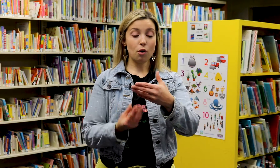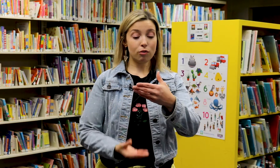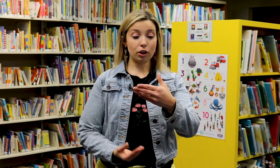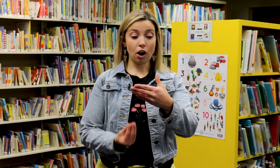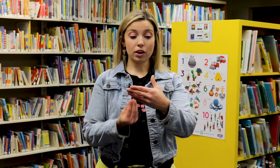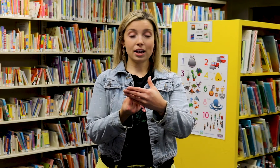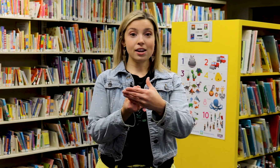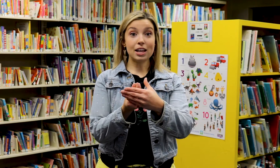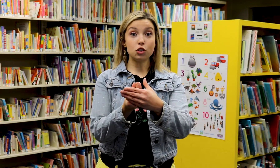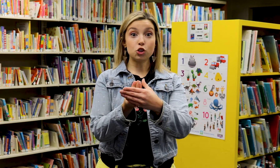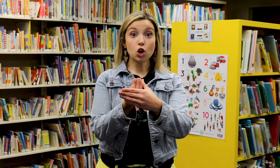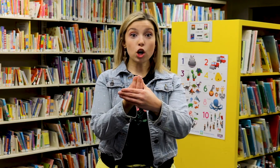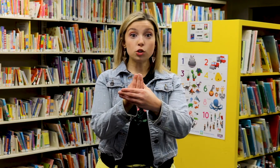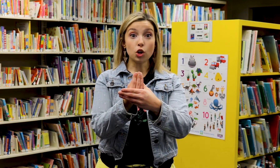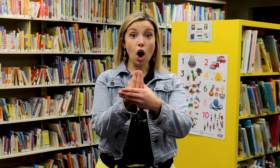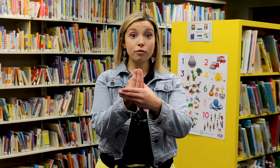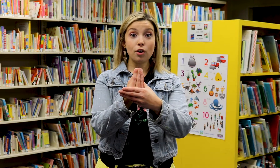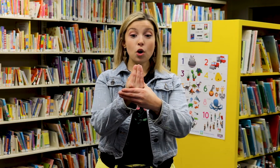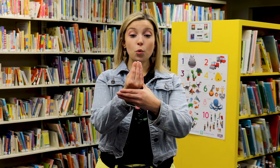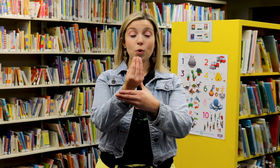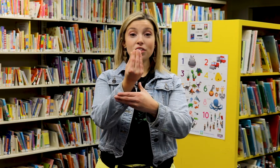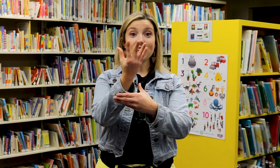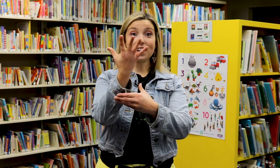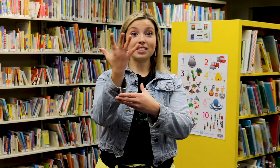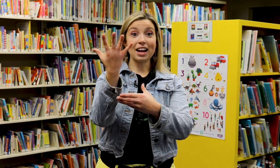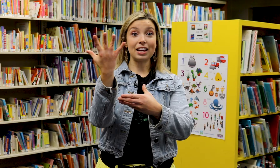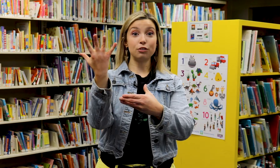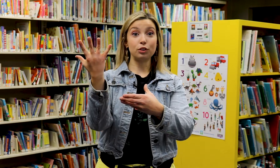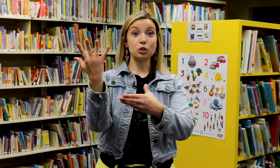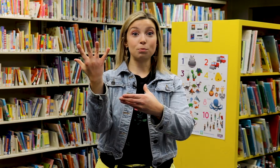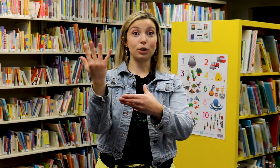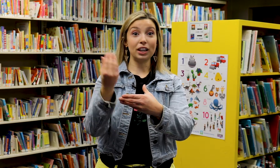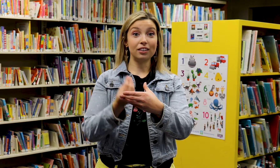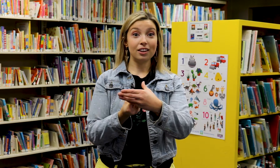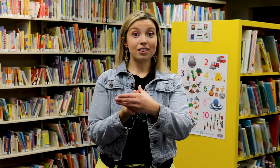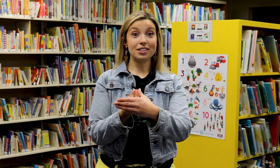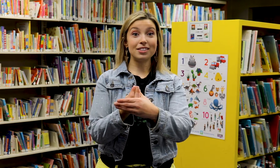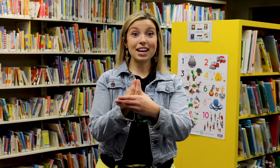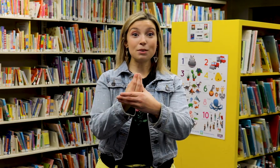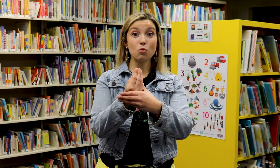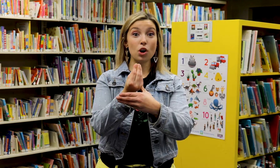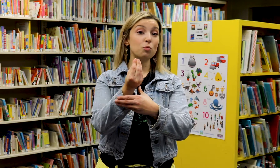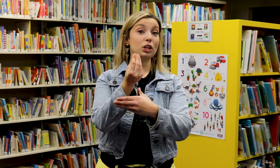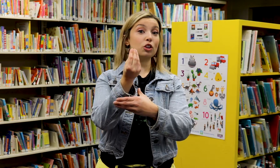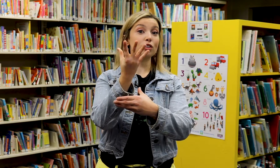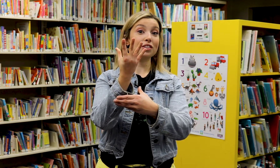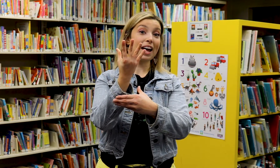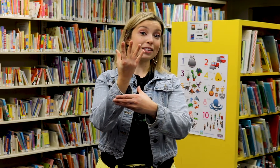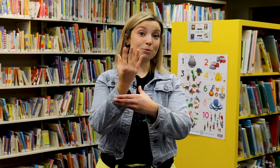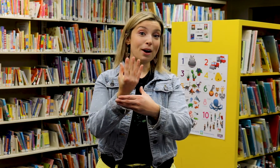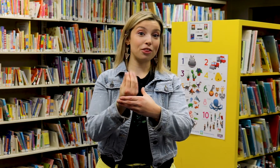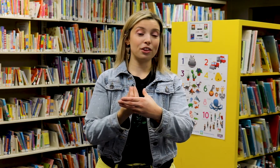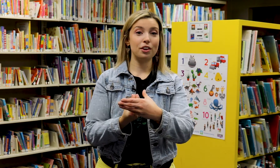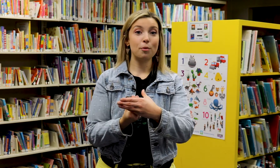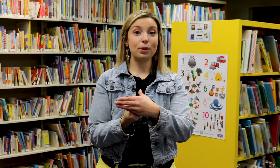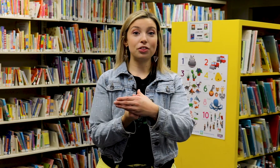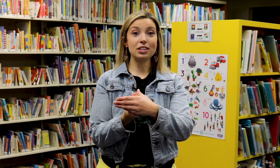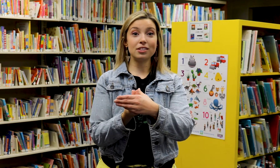for garden, it starts off with that sign for spring, the same one we learned last month. But this